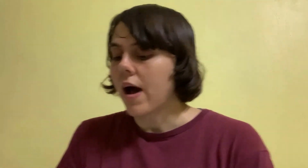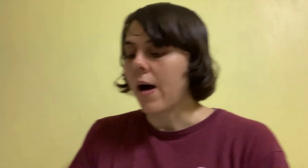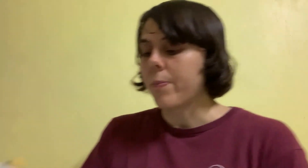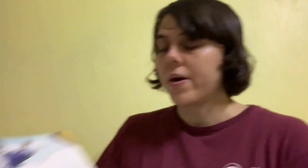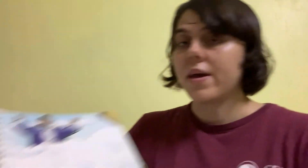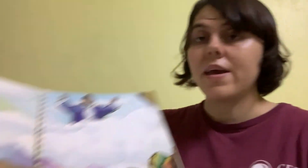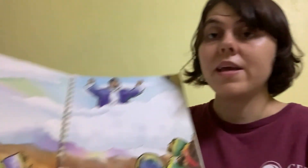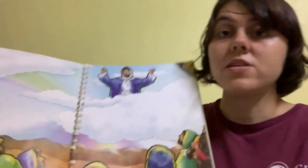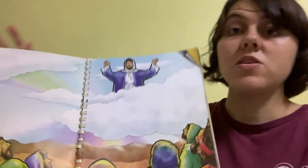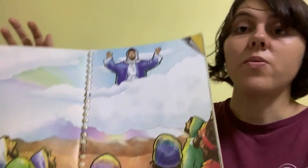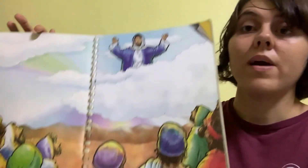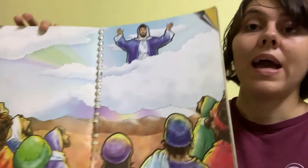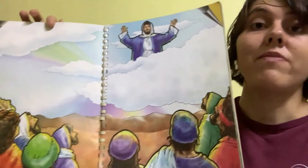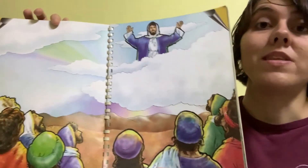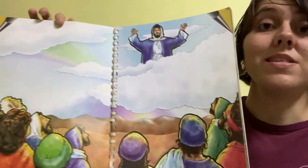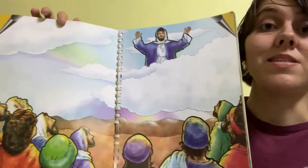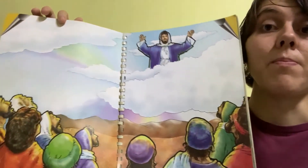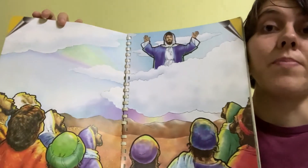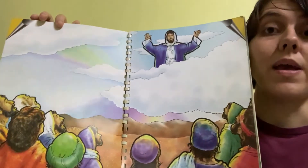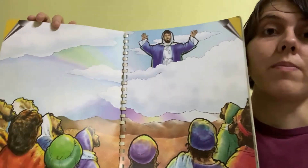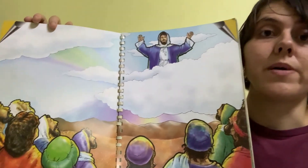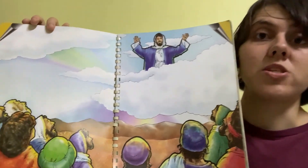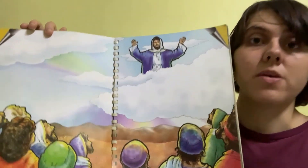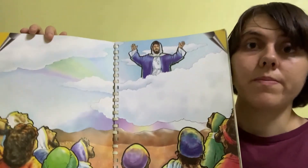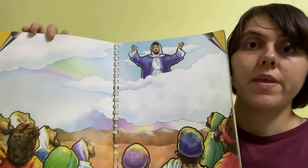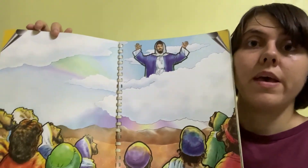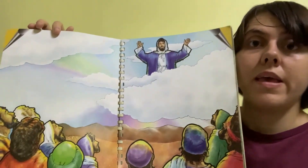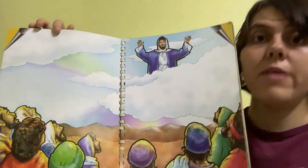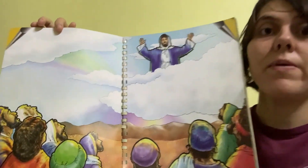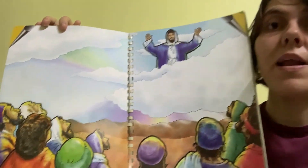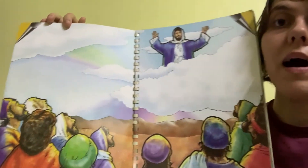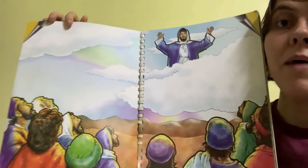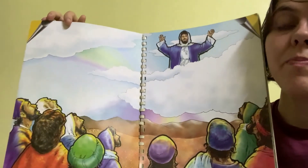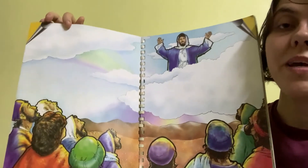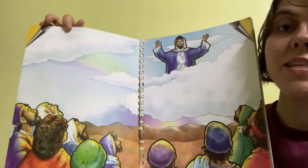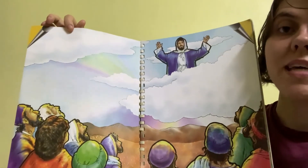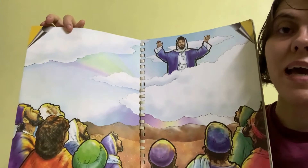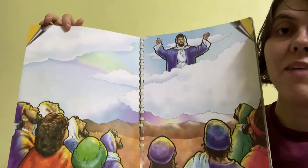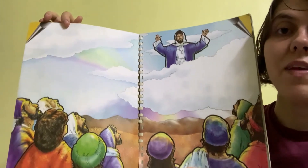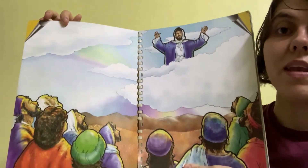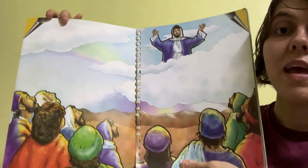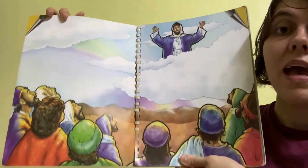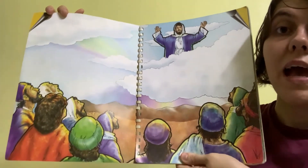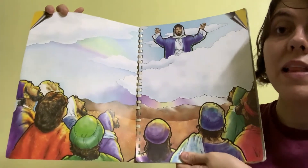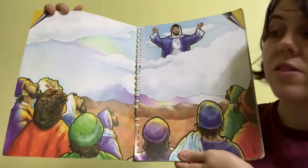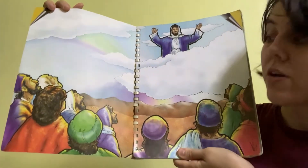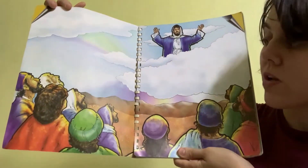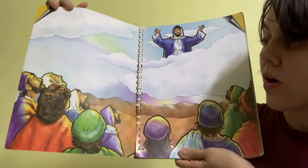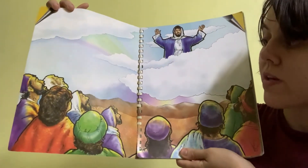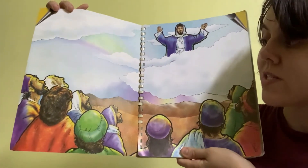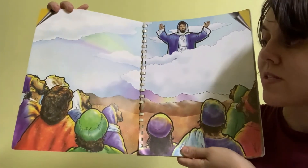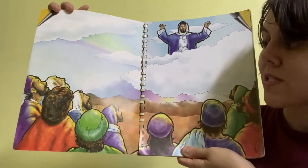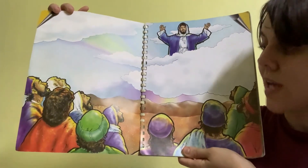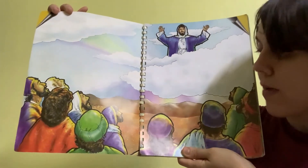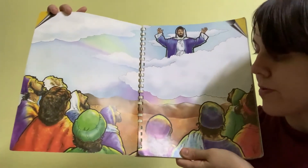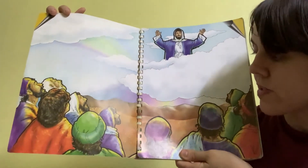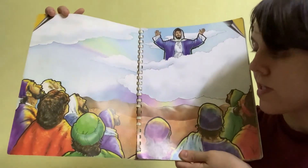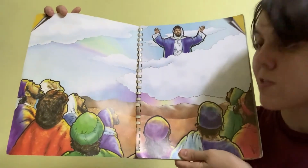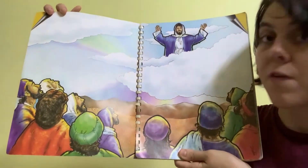up into heaven. This is a big picture. He went up into heaven. And look at all his disciples and his